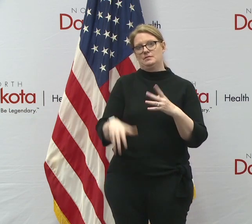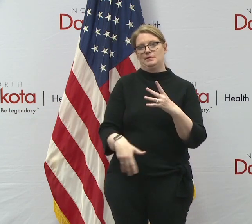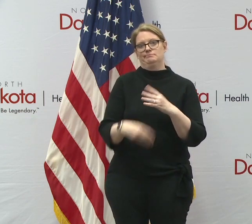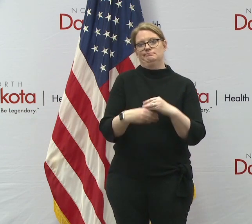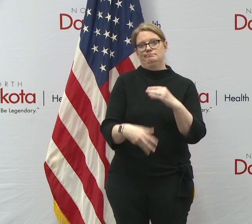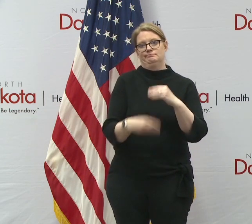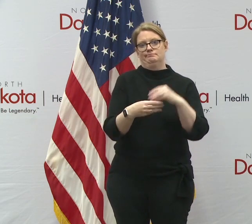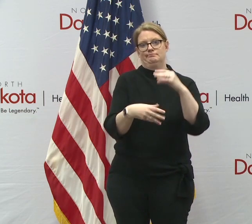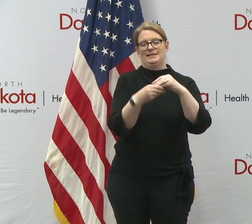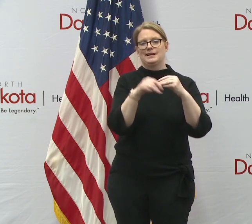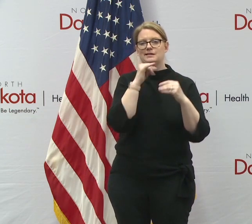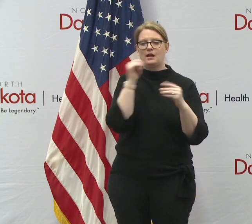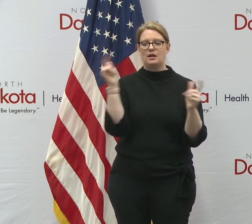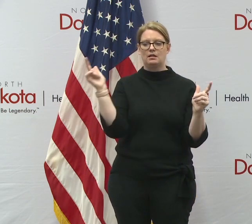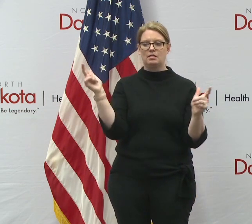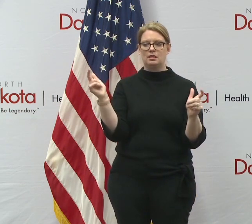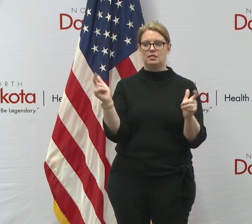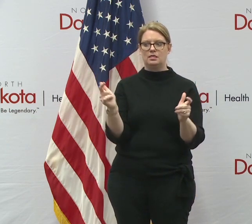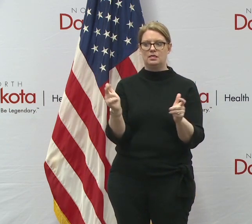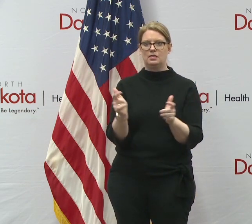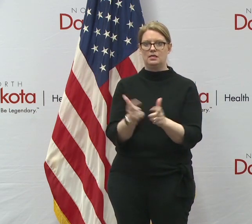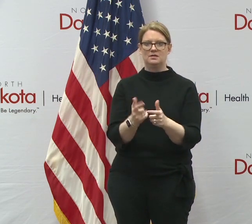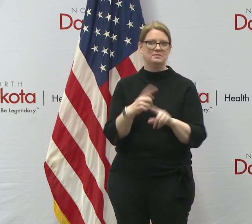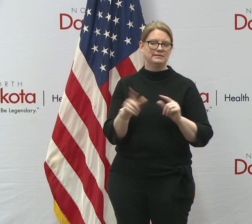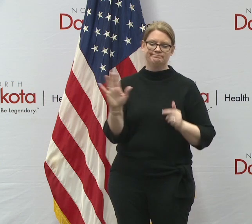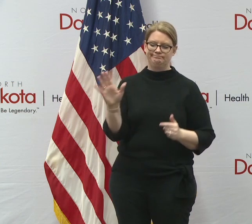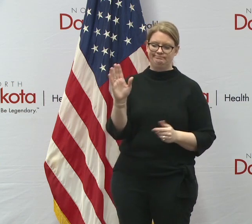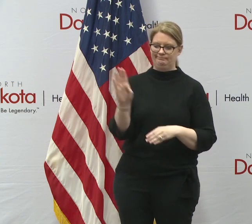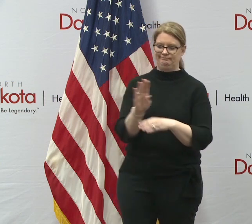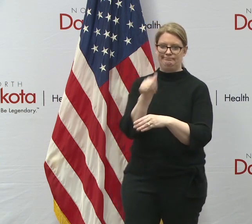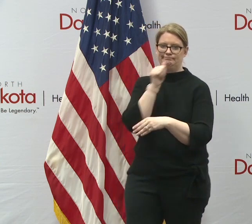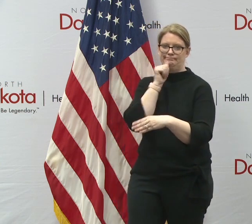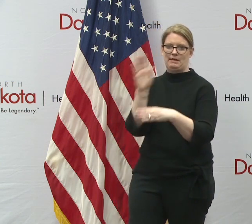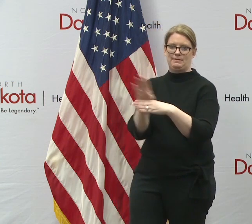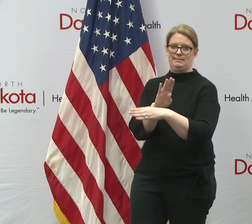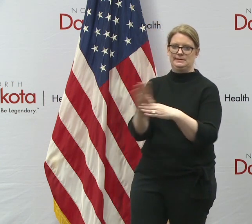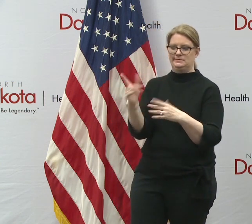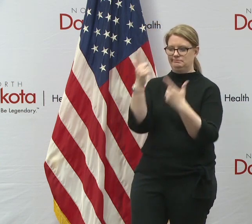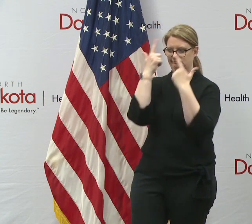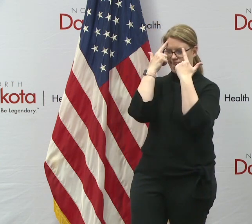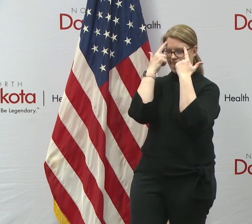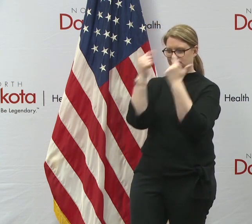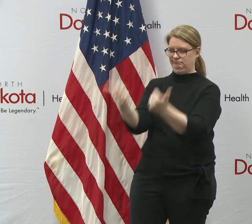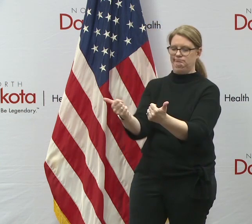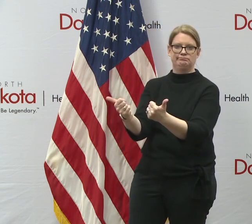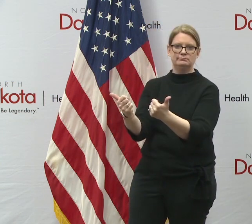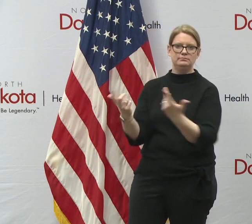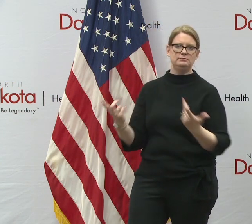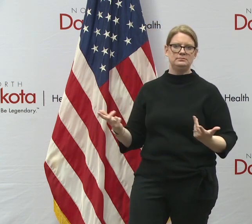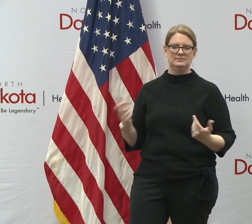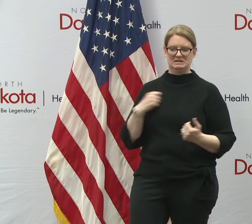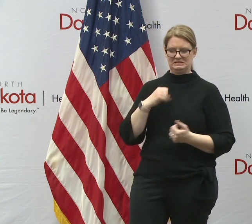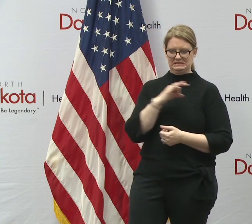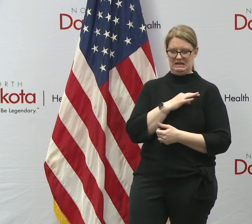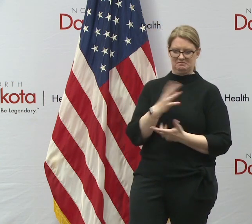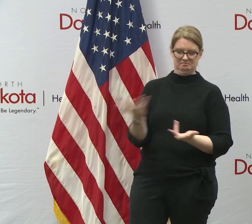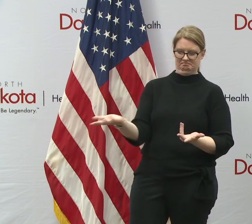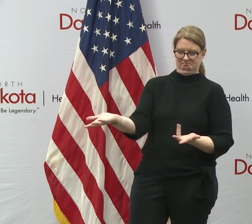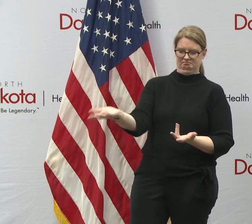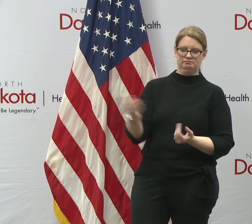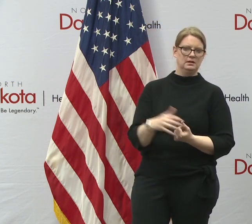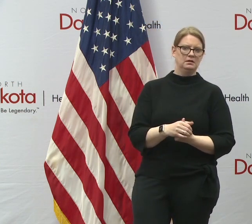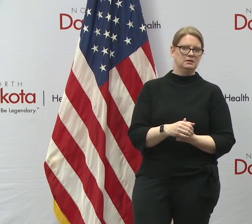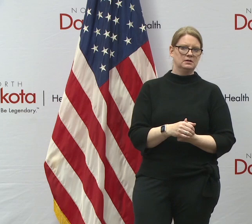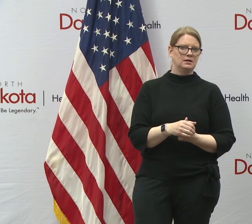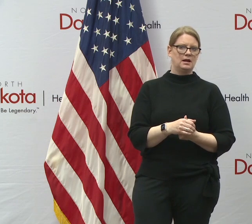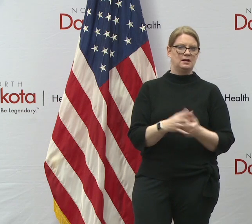to shrinking. But again, these are private sector businesses. They've got to make their own choices about their staff and their labor. But I think, like we talked